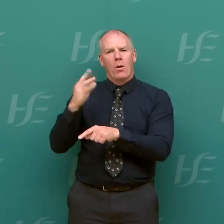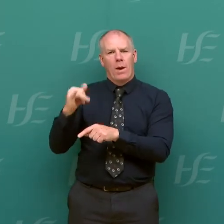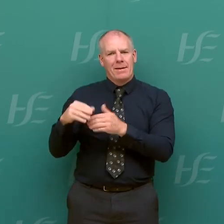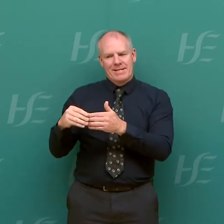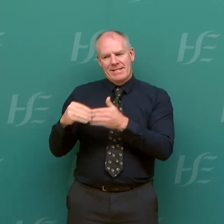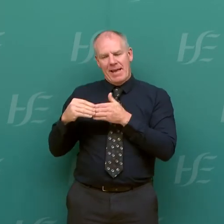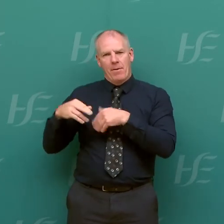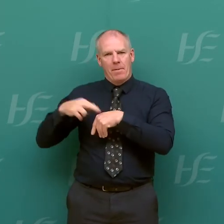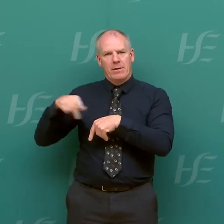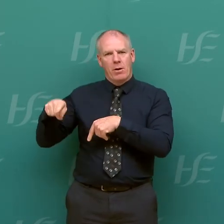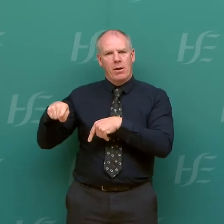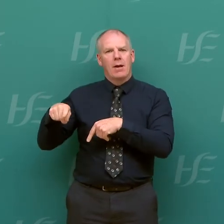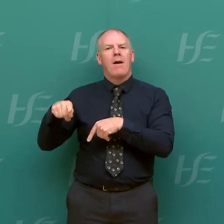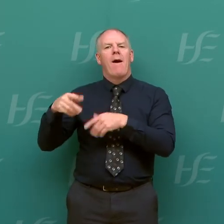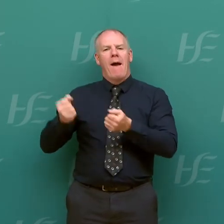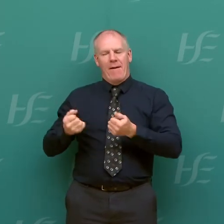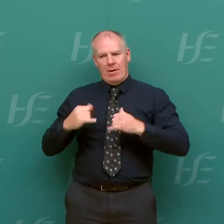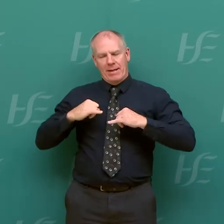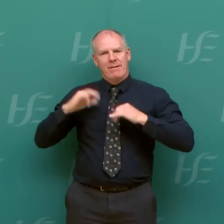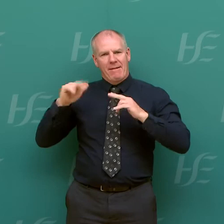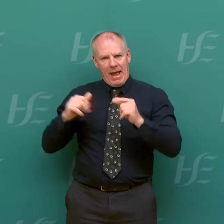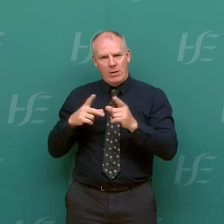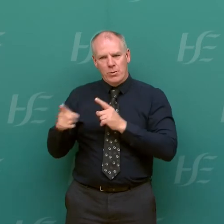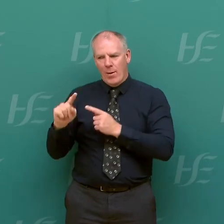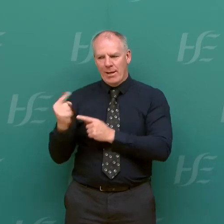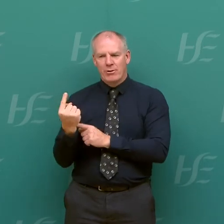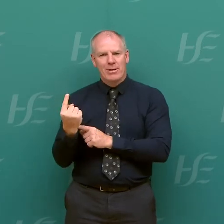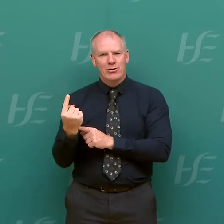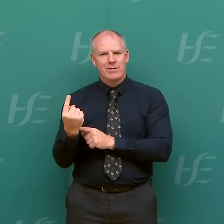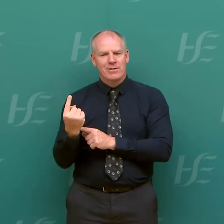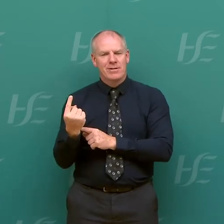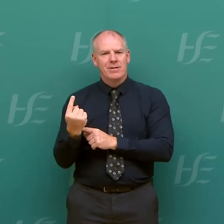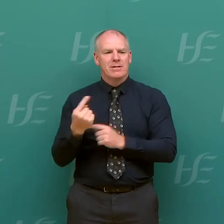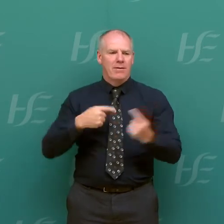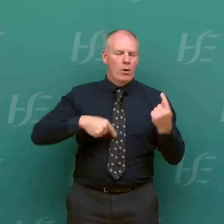safer place because they have the capacity to isolate. So for us it is